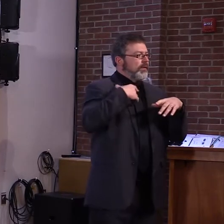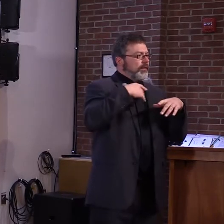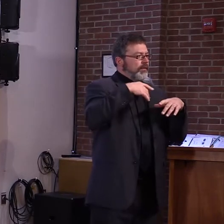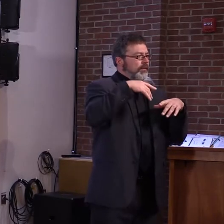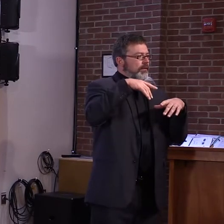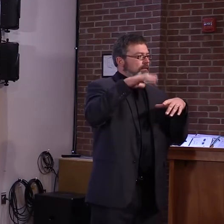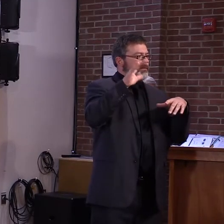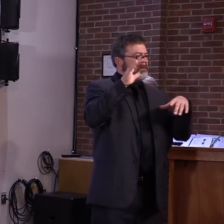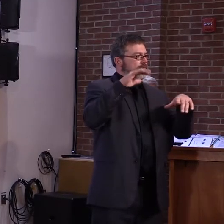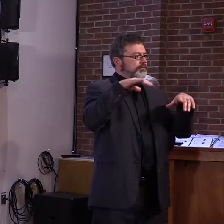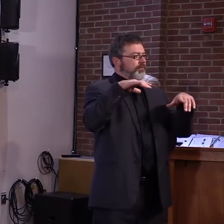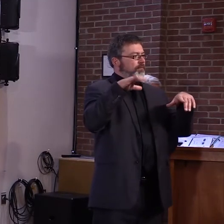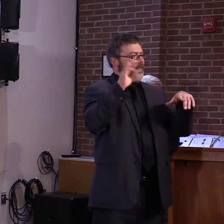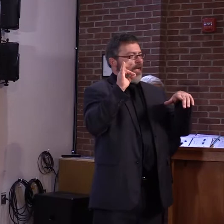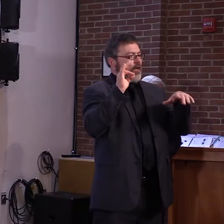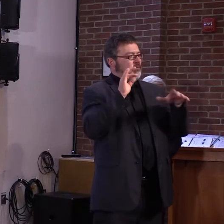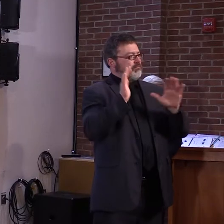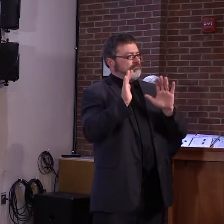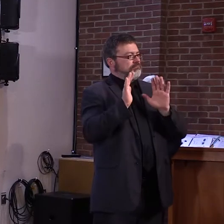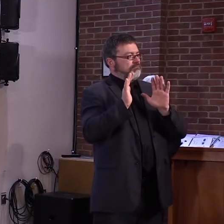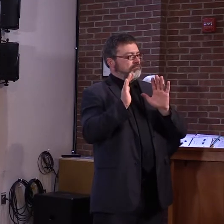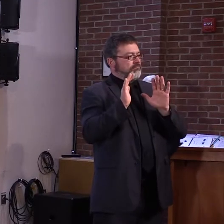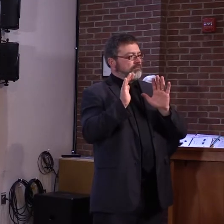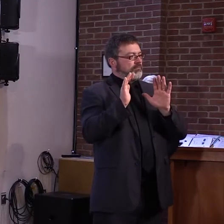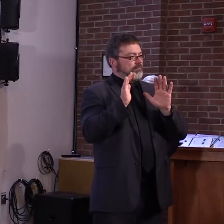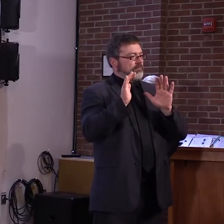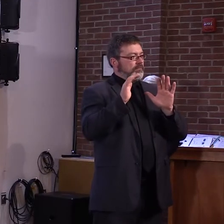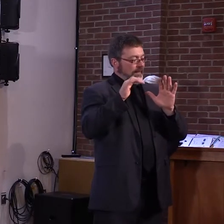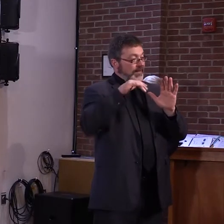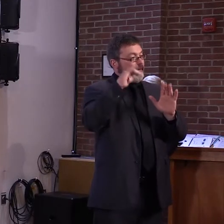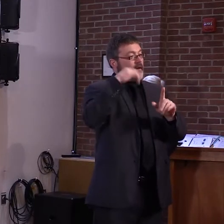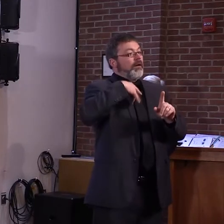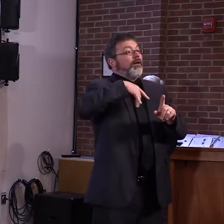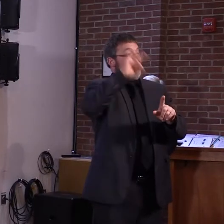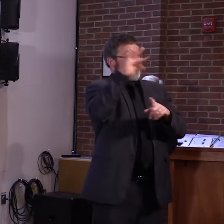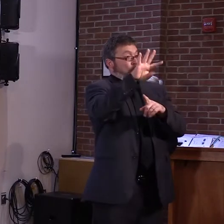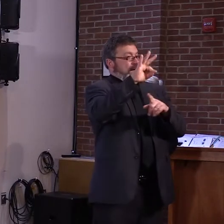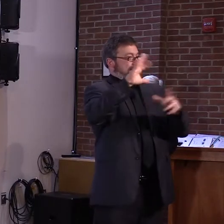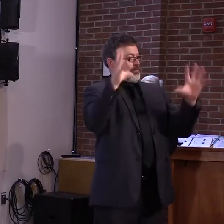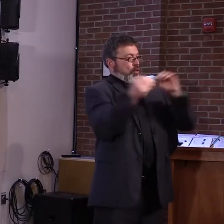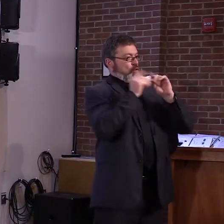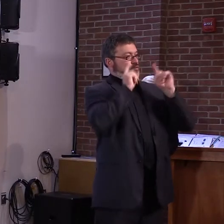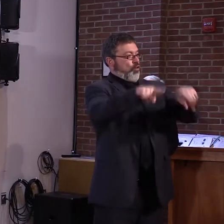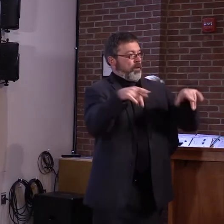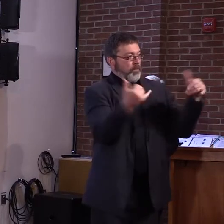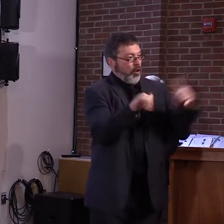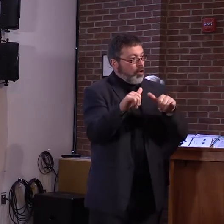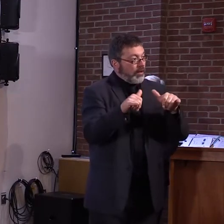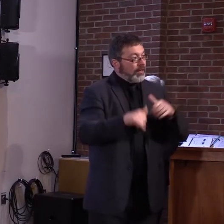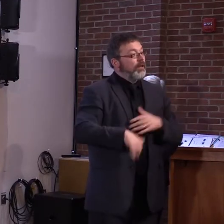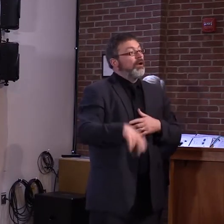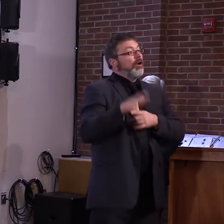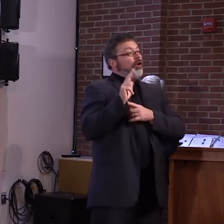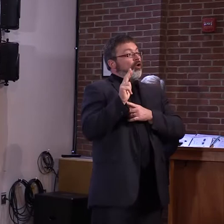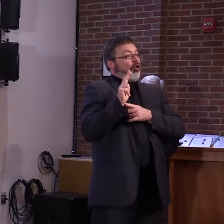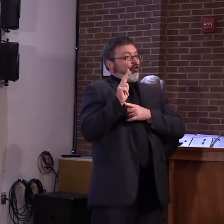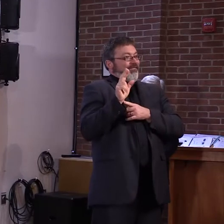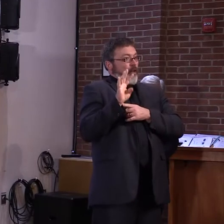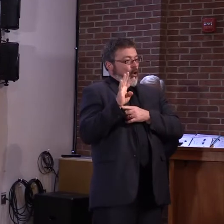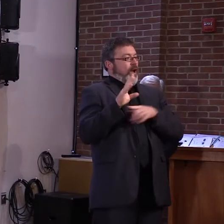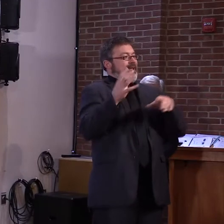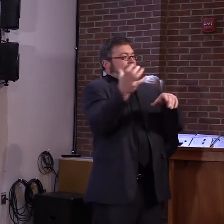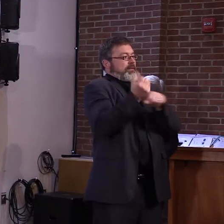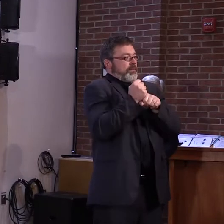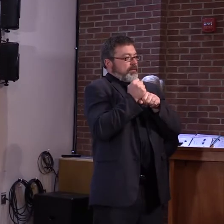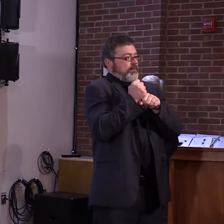departments. There might be some community spread in the coming weeks, and we understand that community members might be